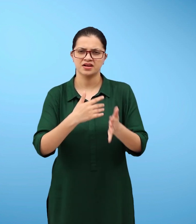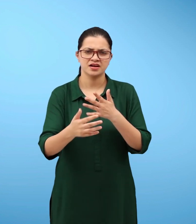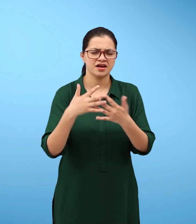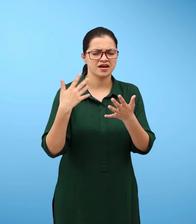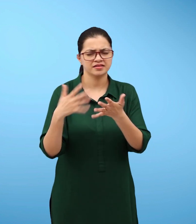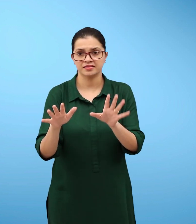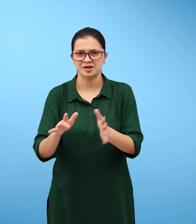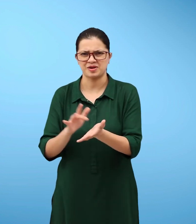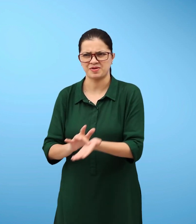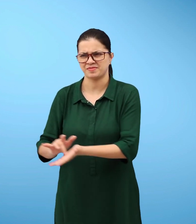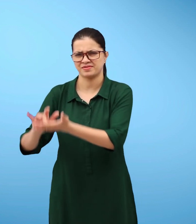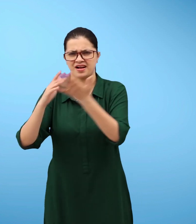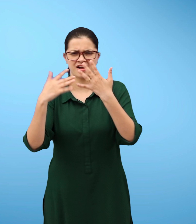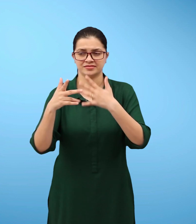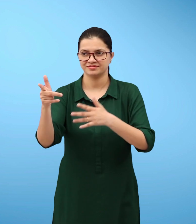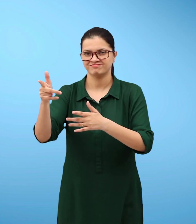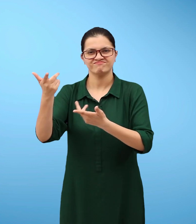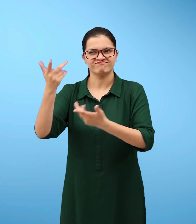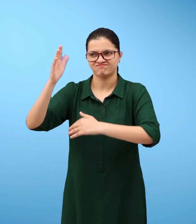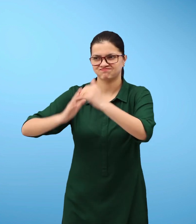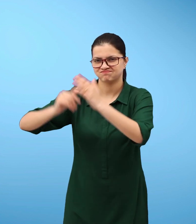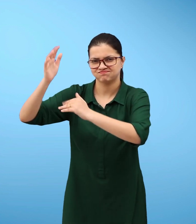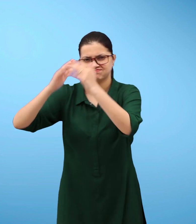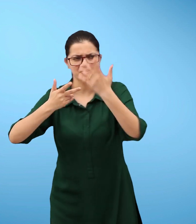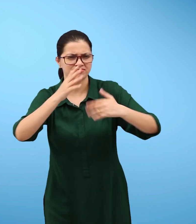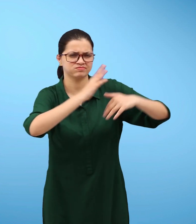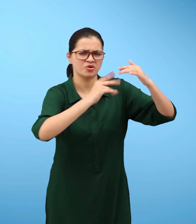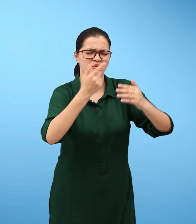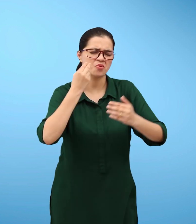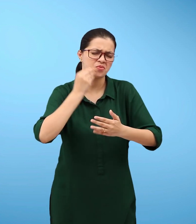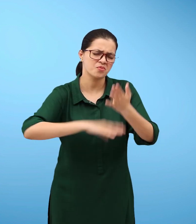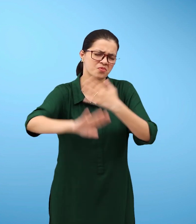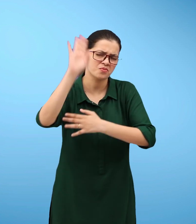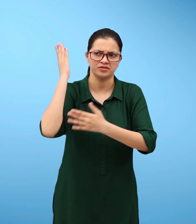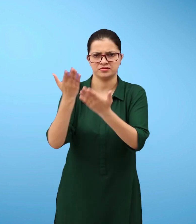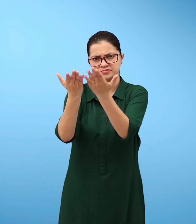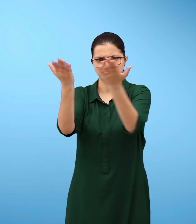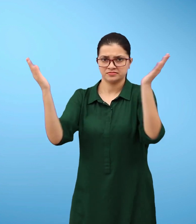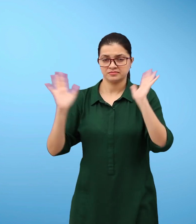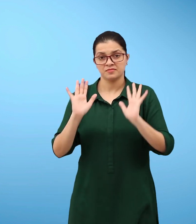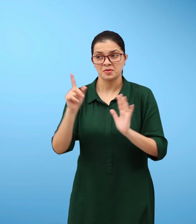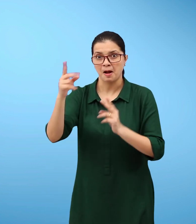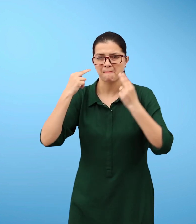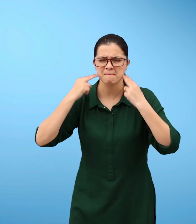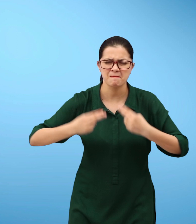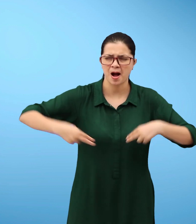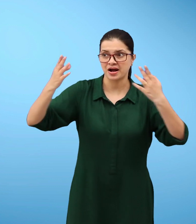List some steps that can be taken to make buildings and monuments accessible to differently abled people.